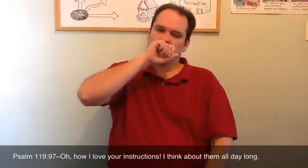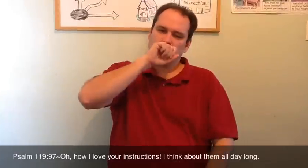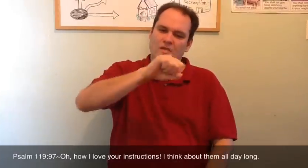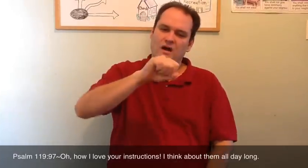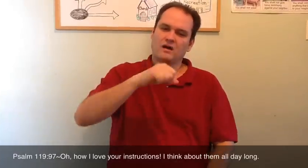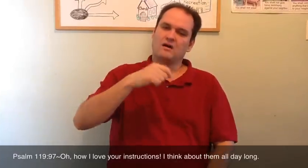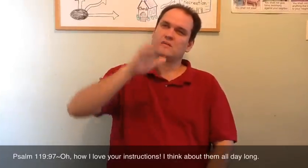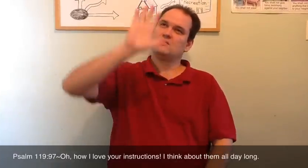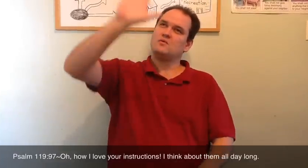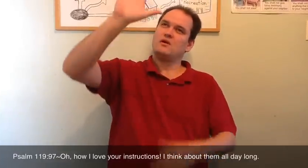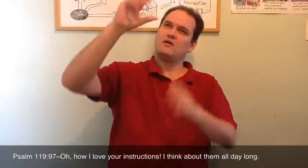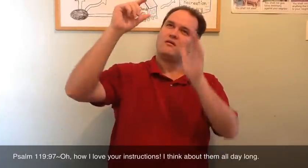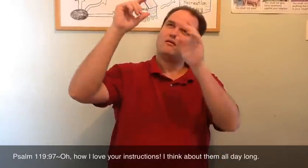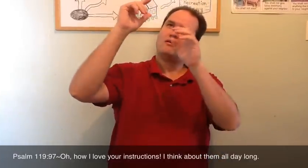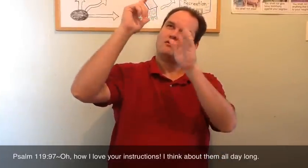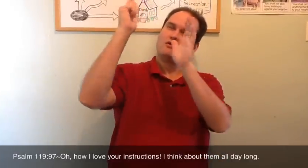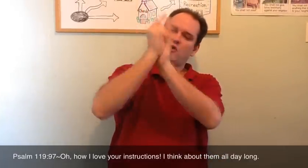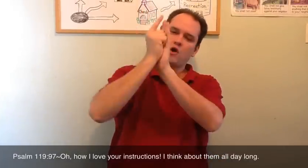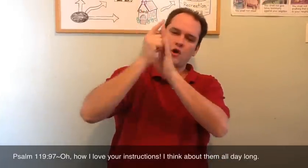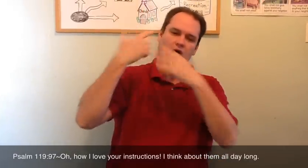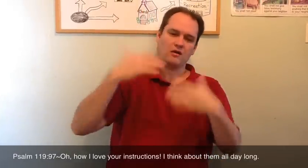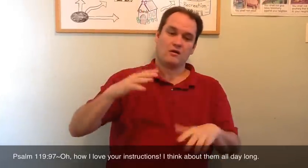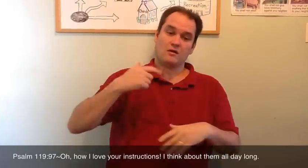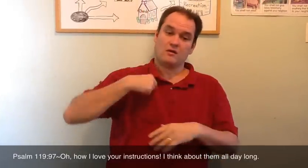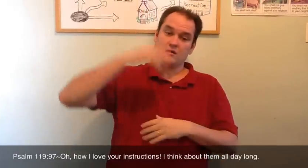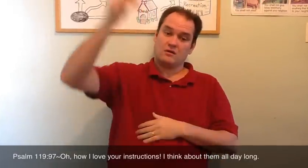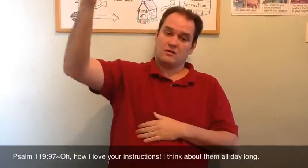I think about them all day long.